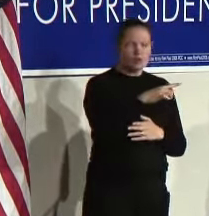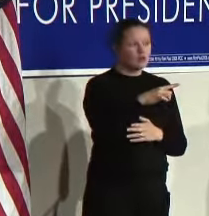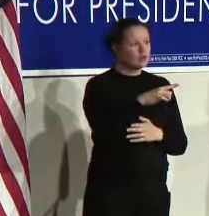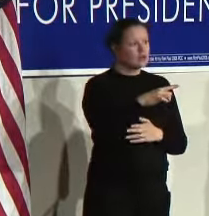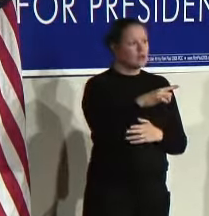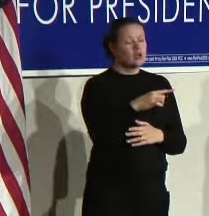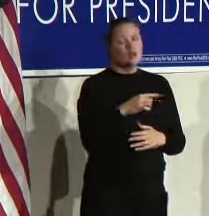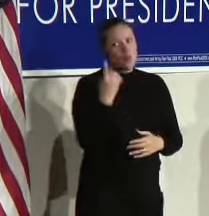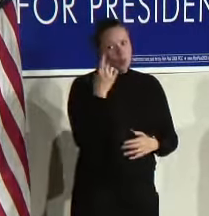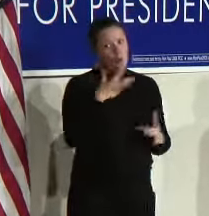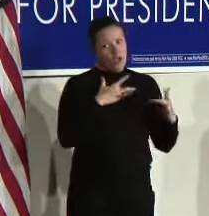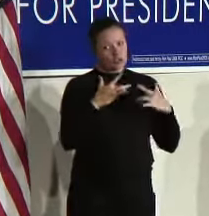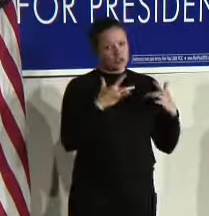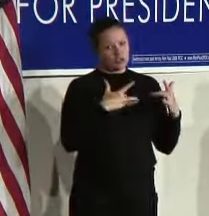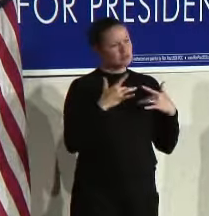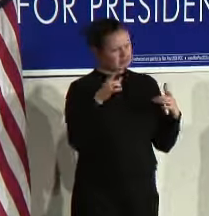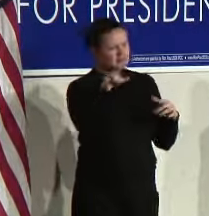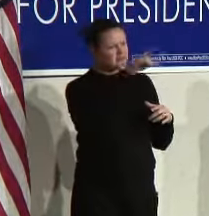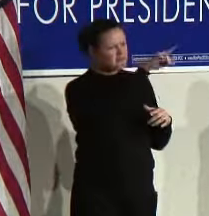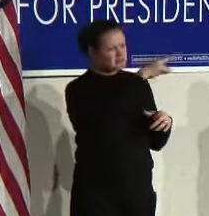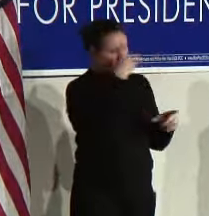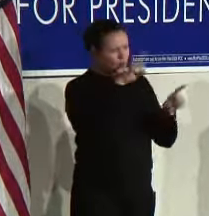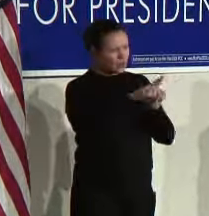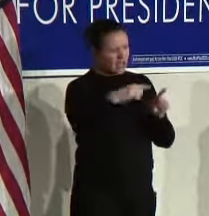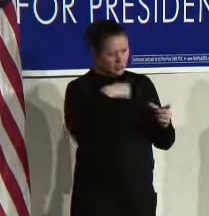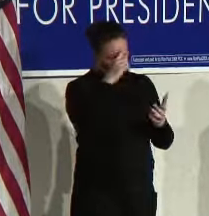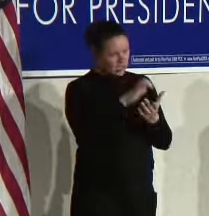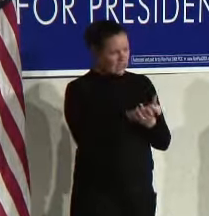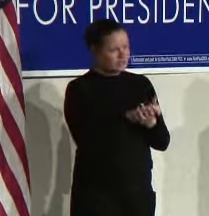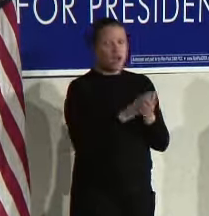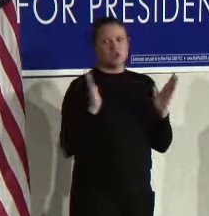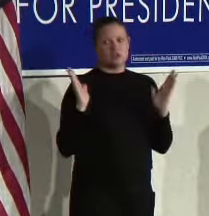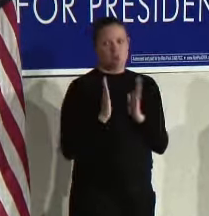grave concern. I'm sure a lot of other people in here too, as small businessmen,